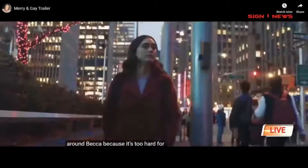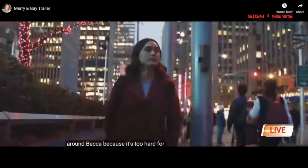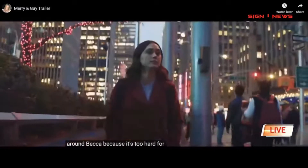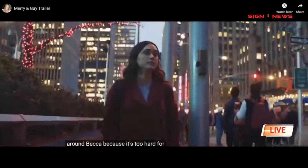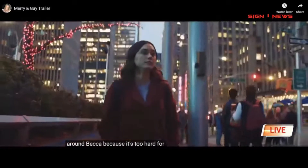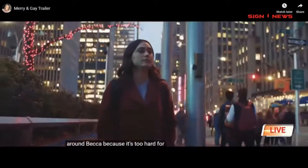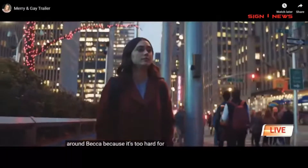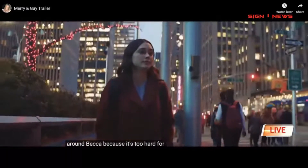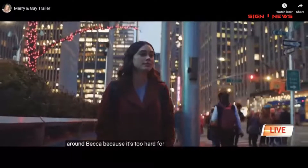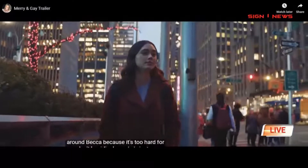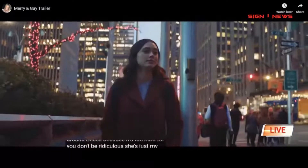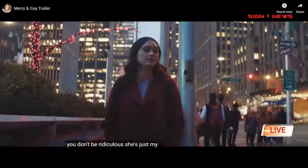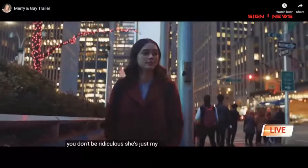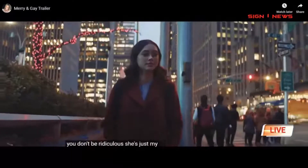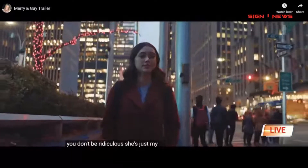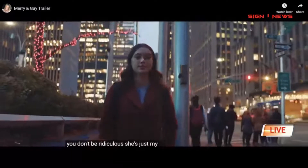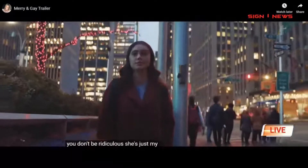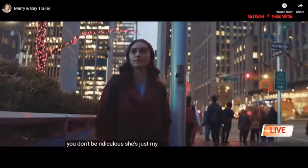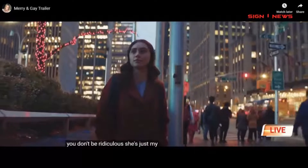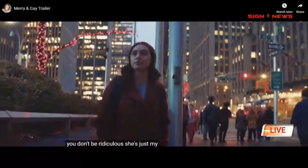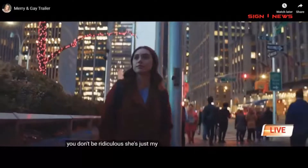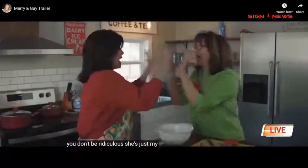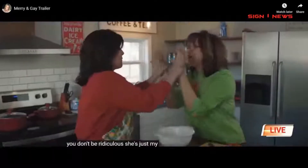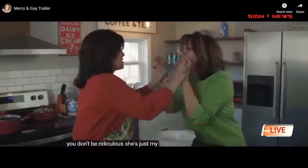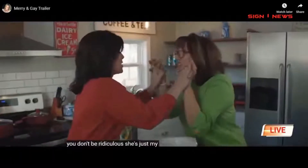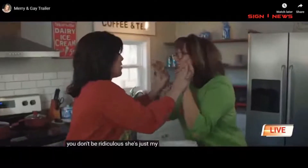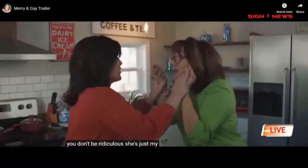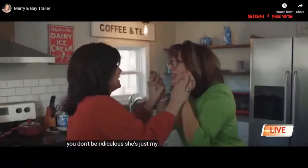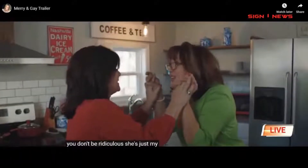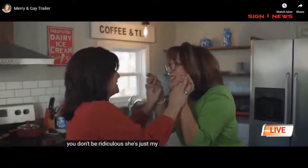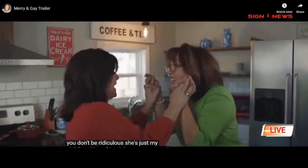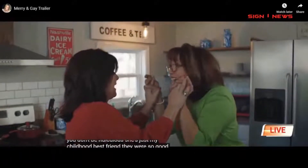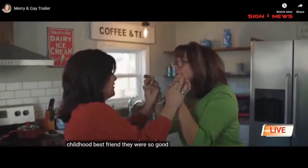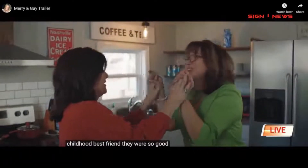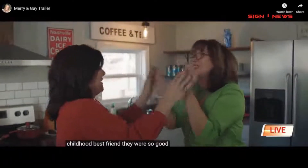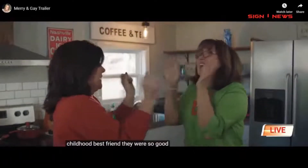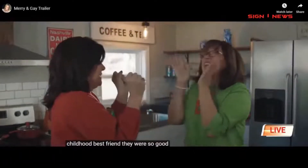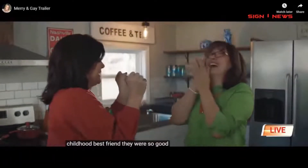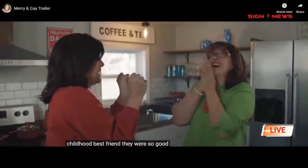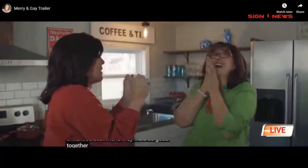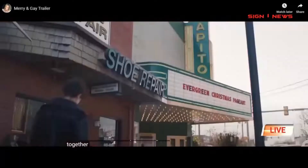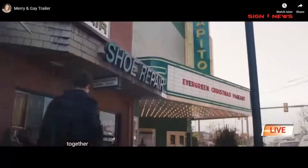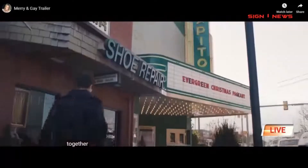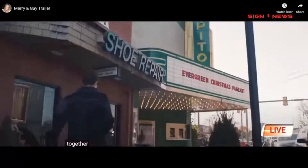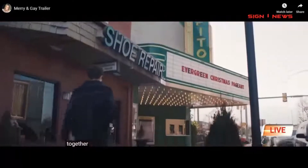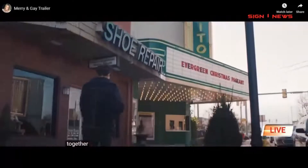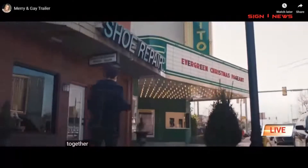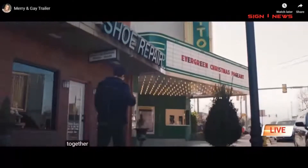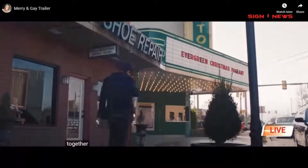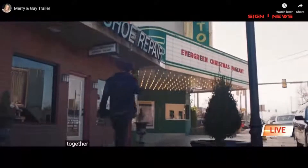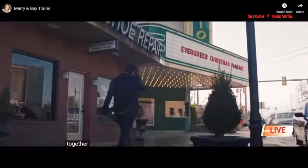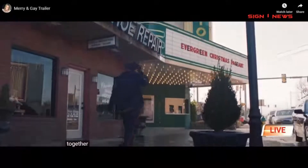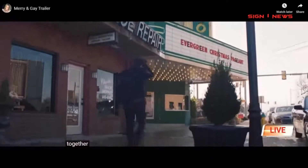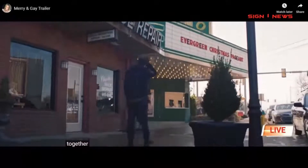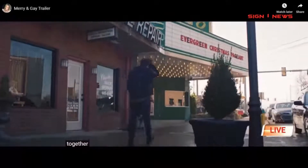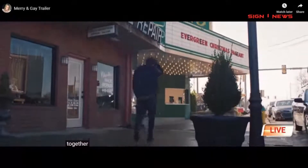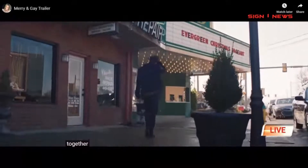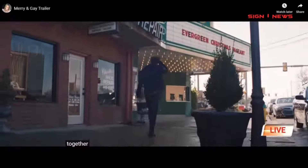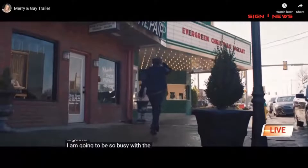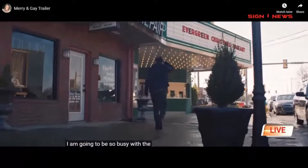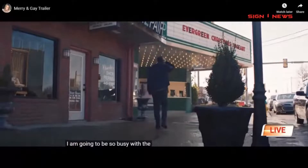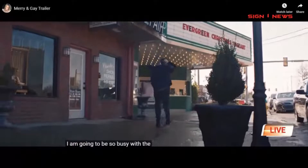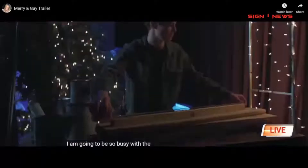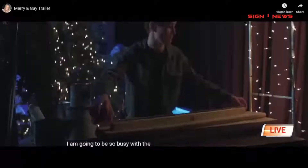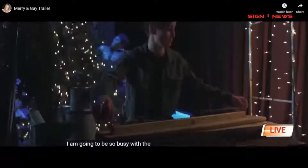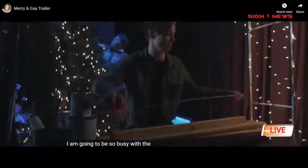be ridiculous. She's just my childhood best friend. They were so good together. I am gonna be so busy with the Christmas